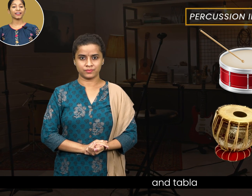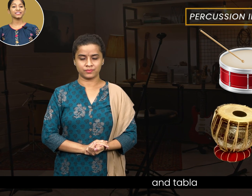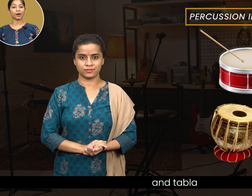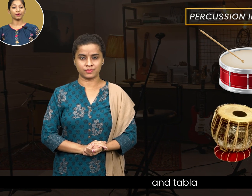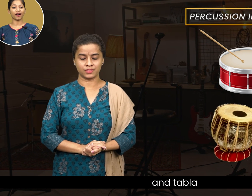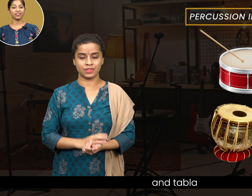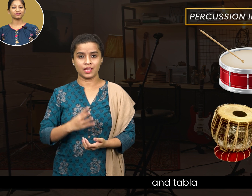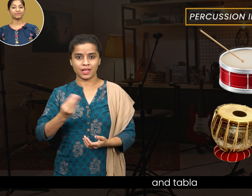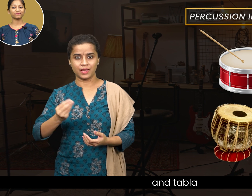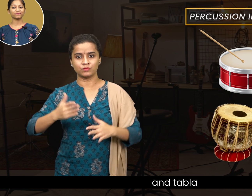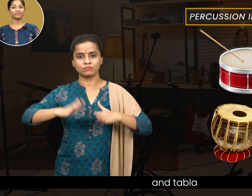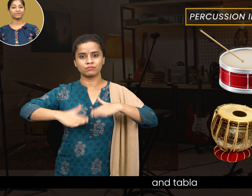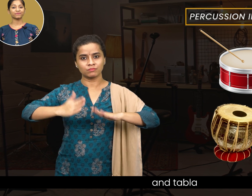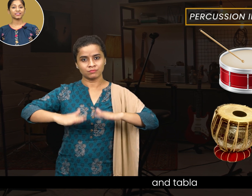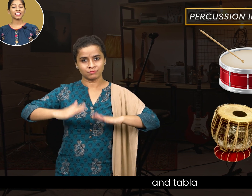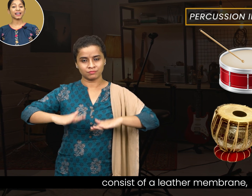and tabla